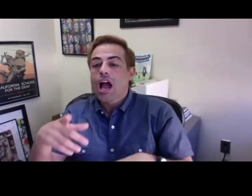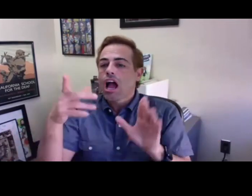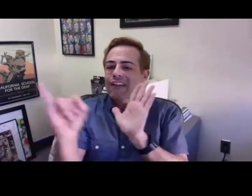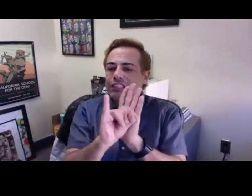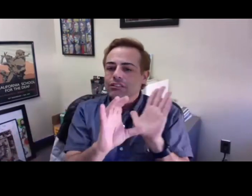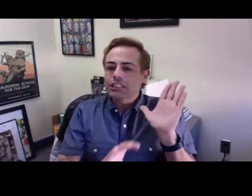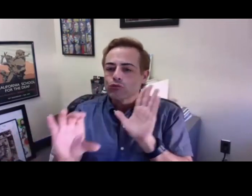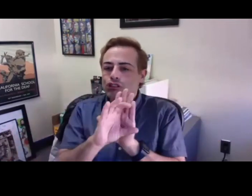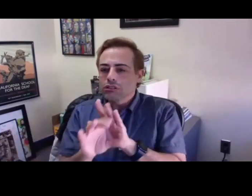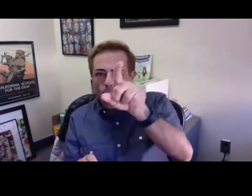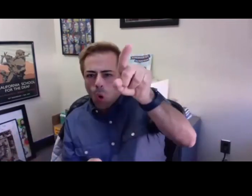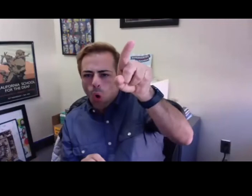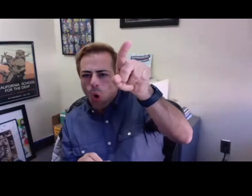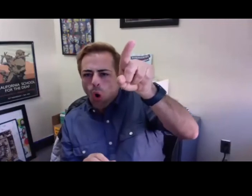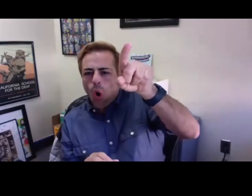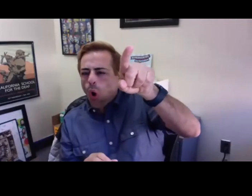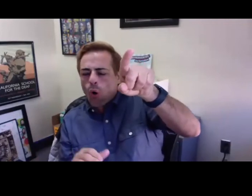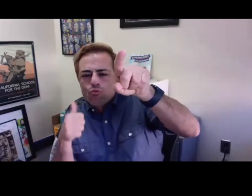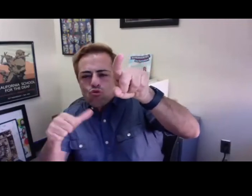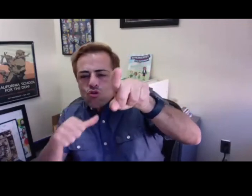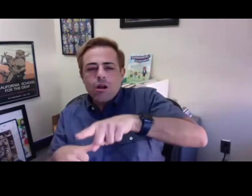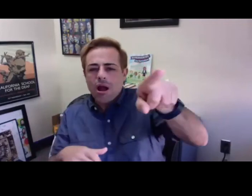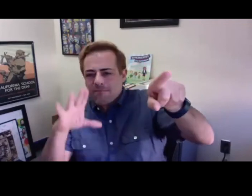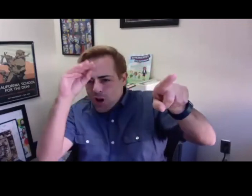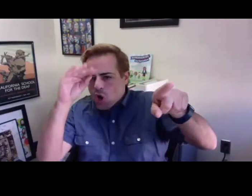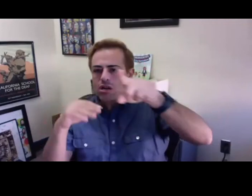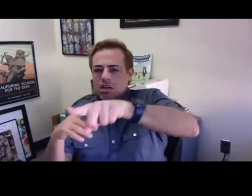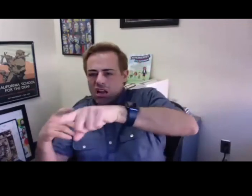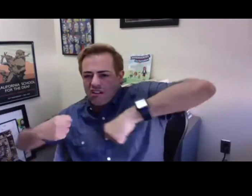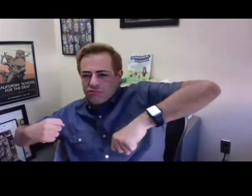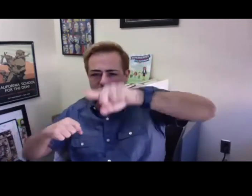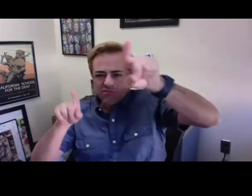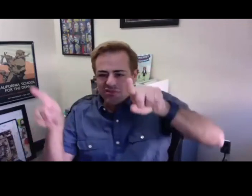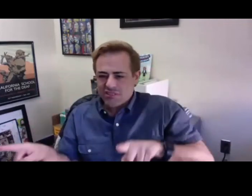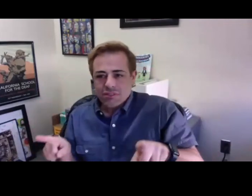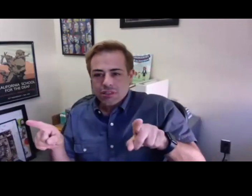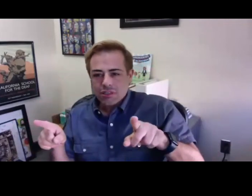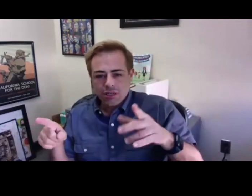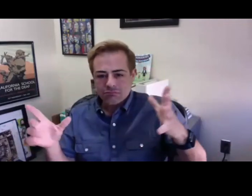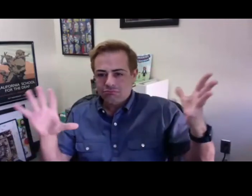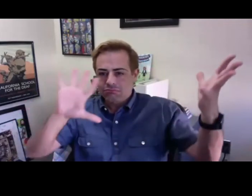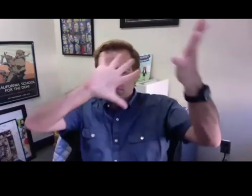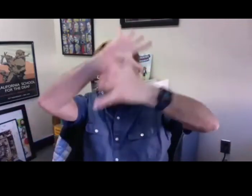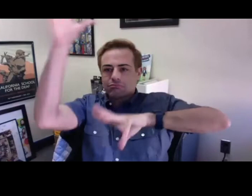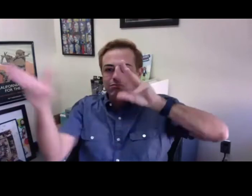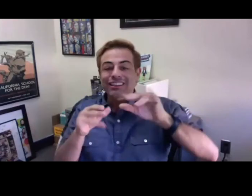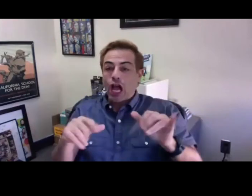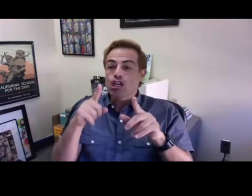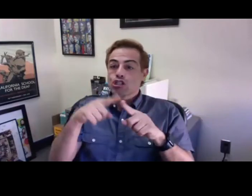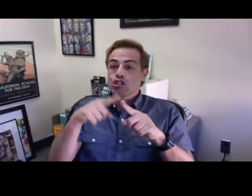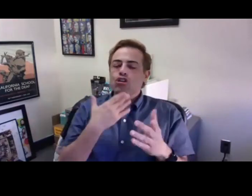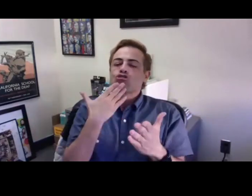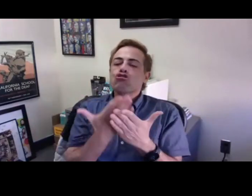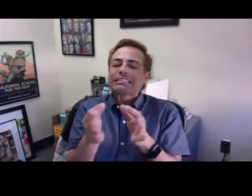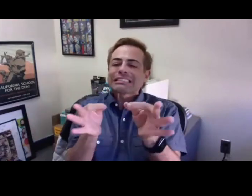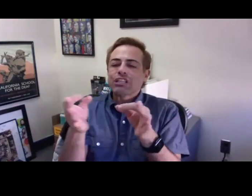So this is the teacher signing and identifying characters. Oh, that's a girl, that's a boy, that's, different characteristics